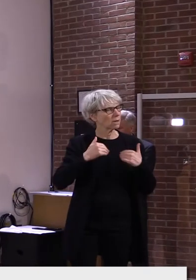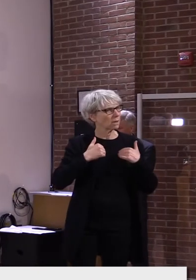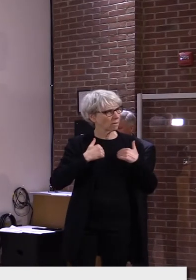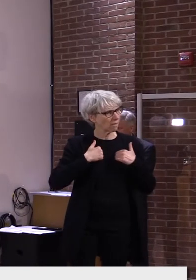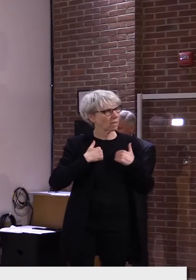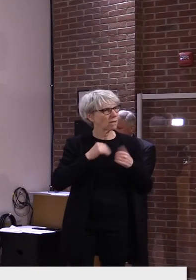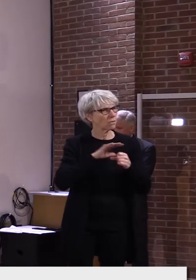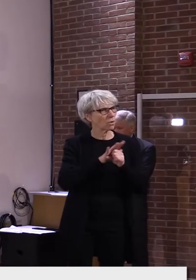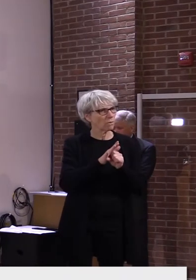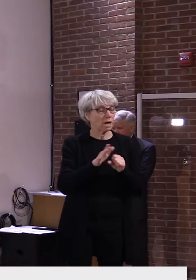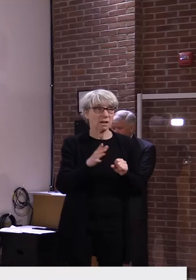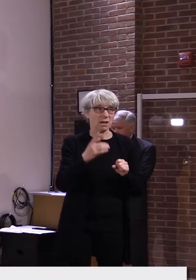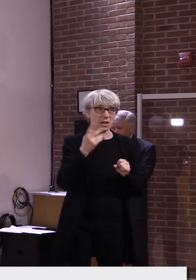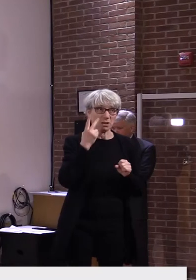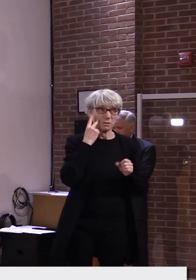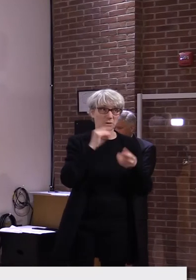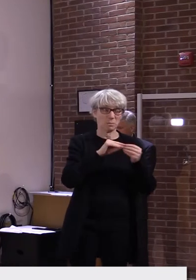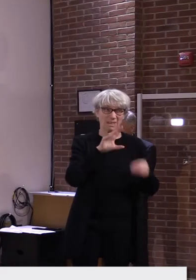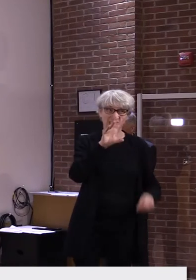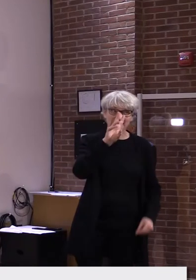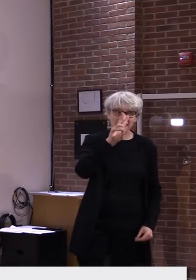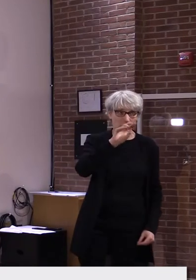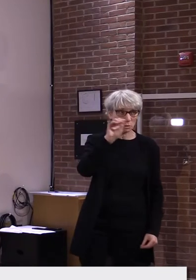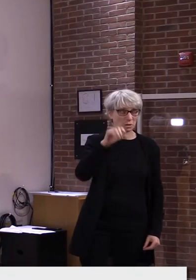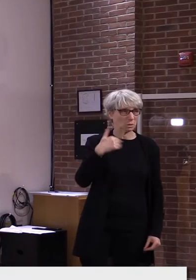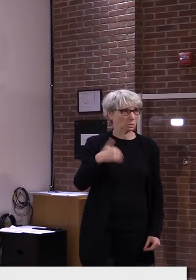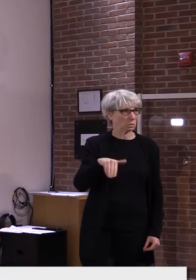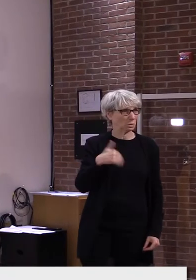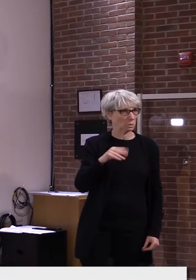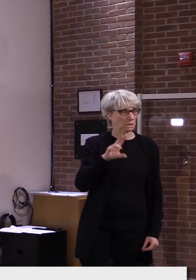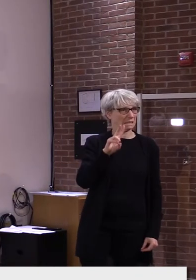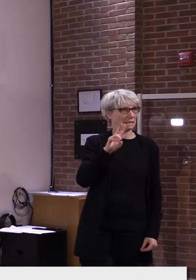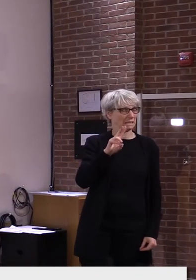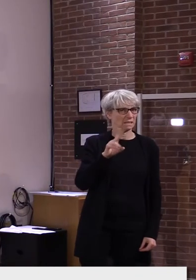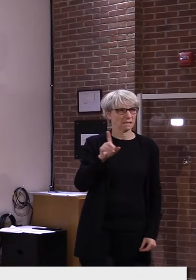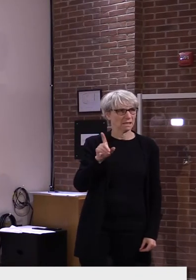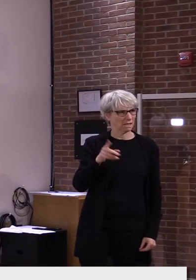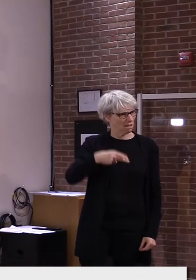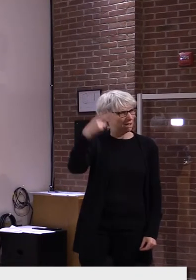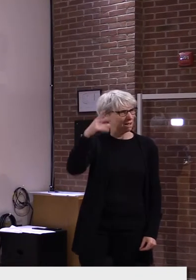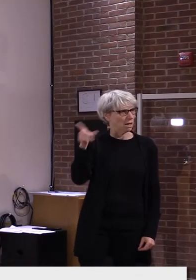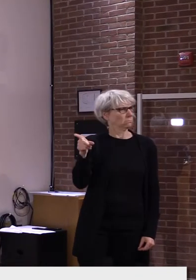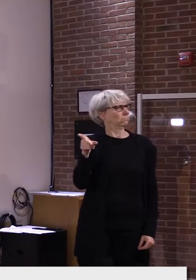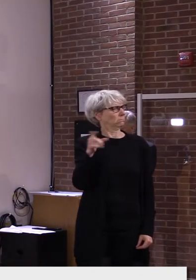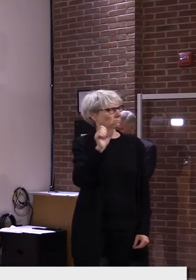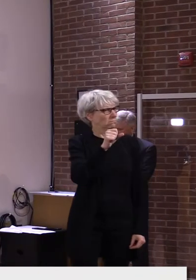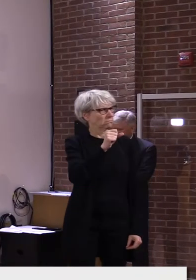was 6%, which seemed quite high. Yeah, that is quite high.